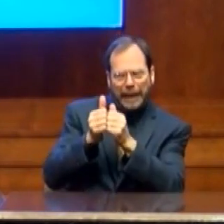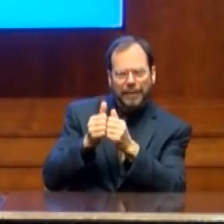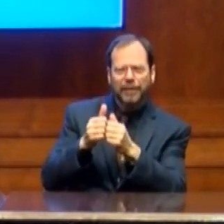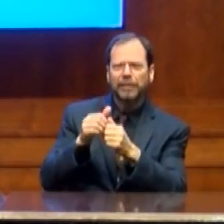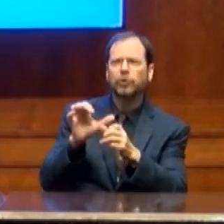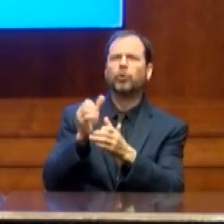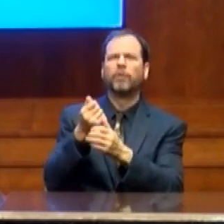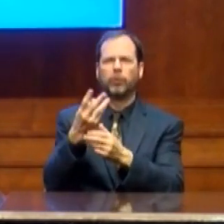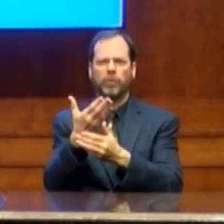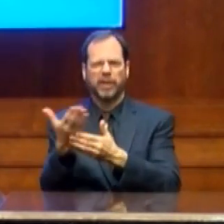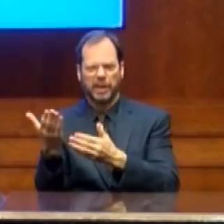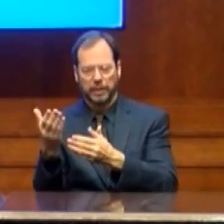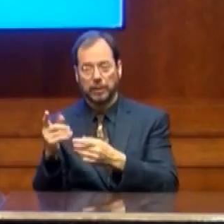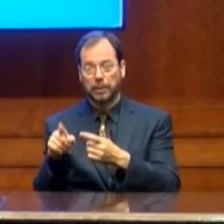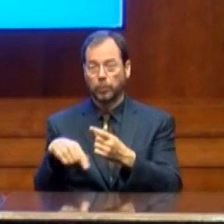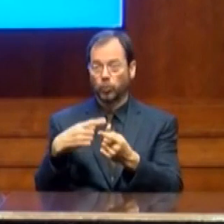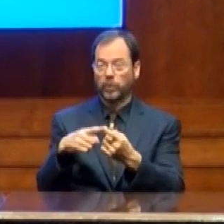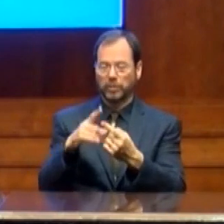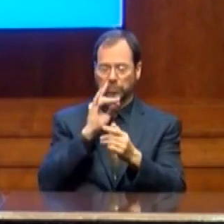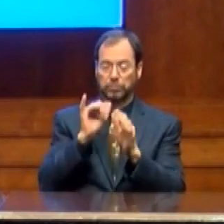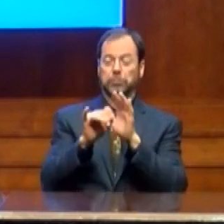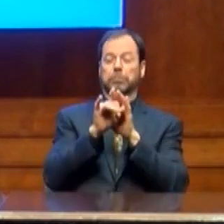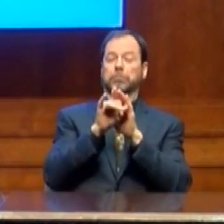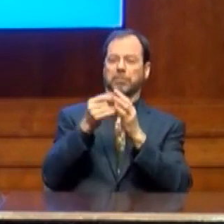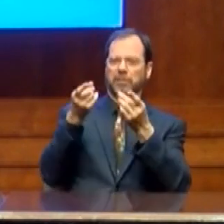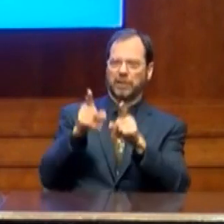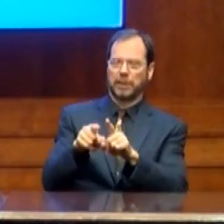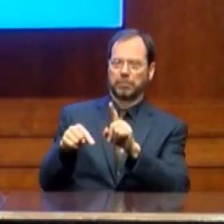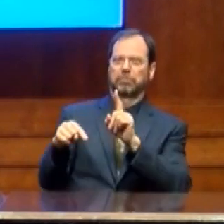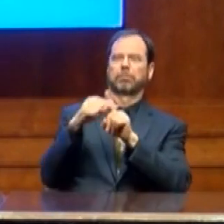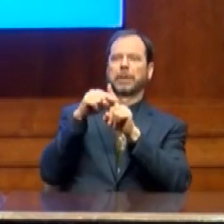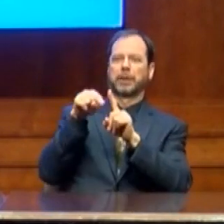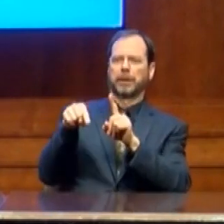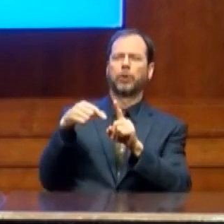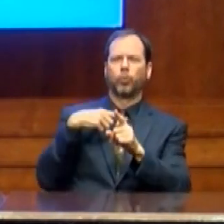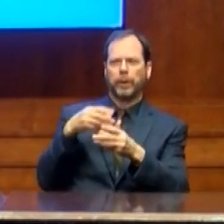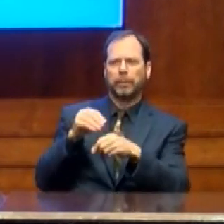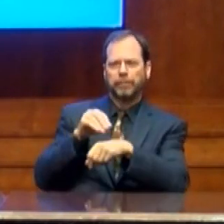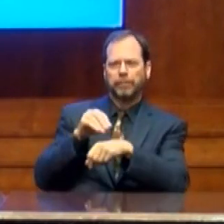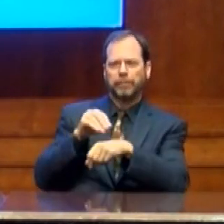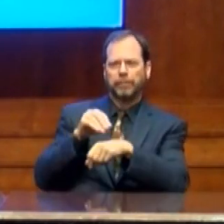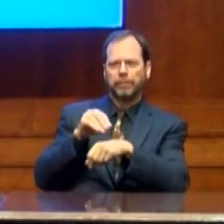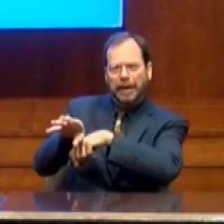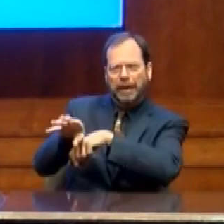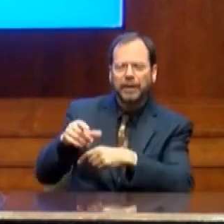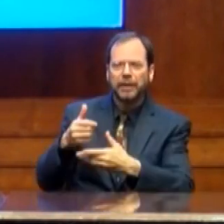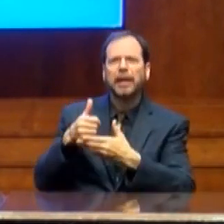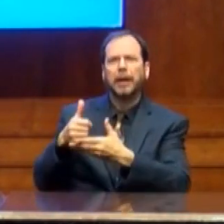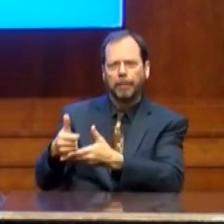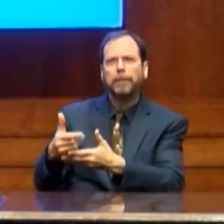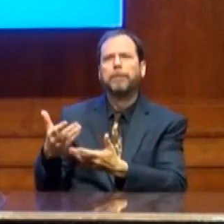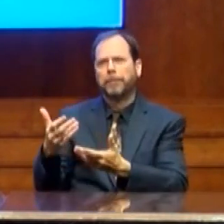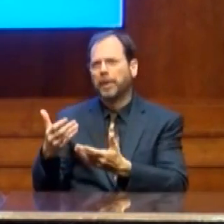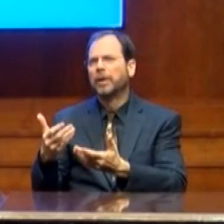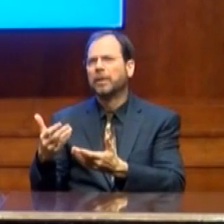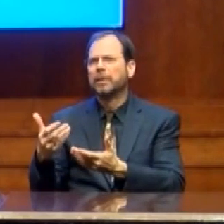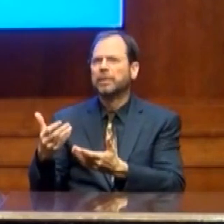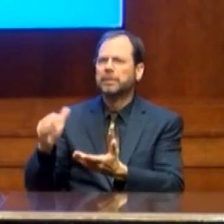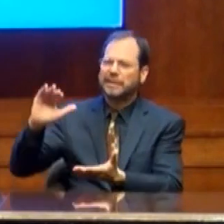together to do a couple of things. So when an outbreak is identified, we can provide some expertise to help bolster